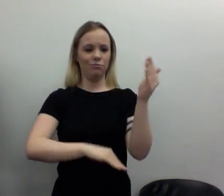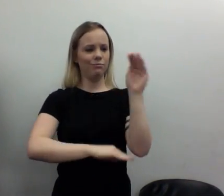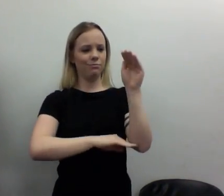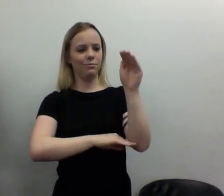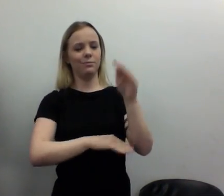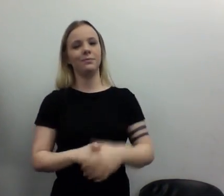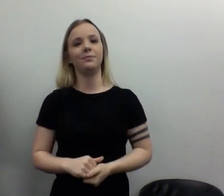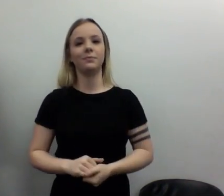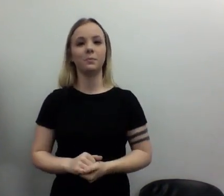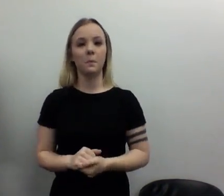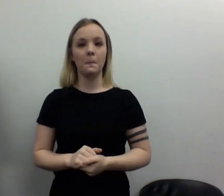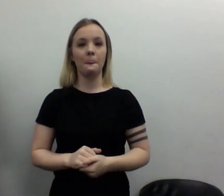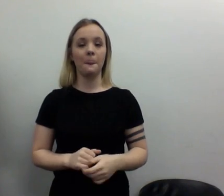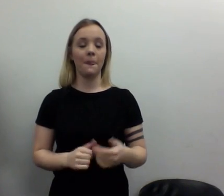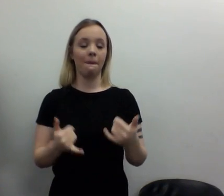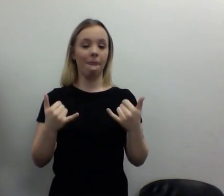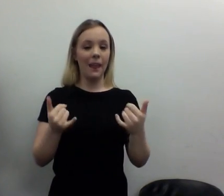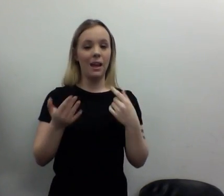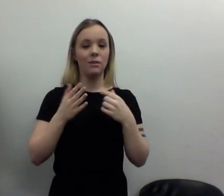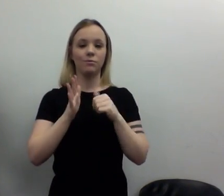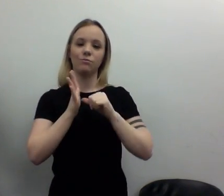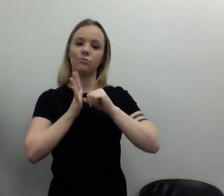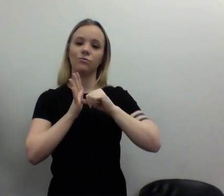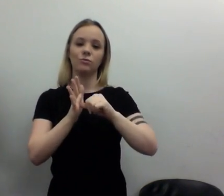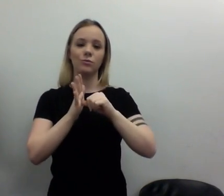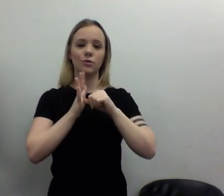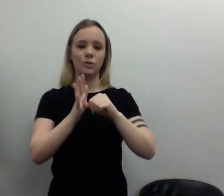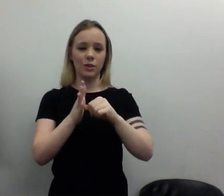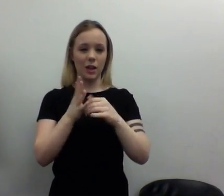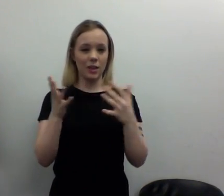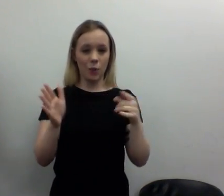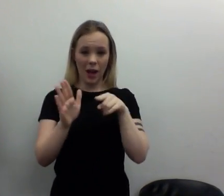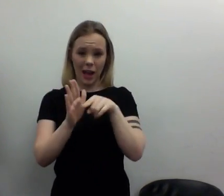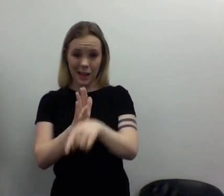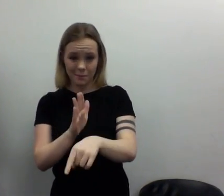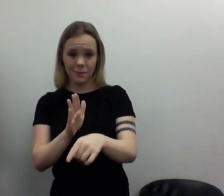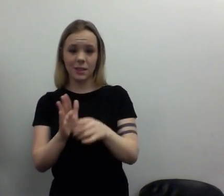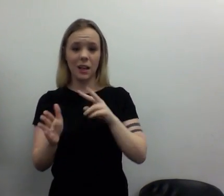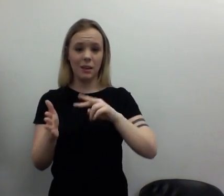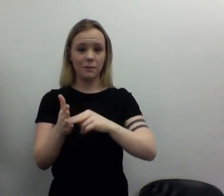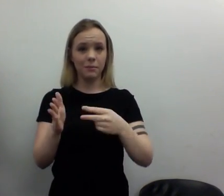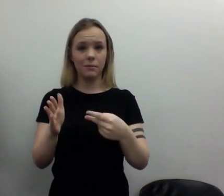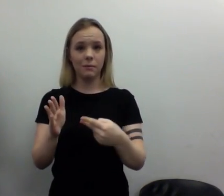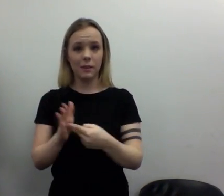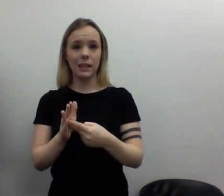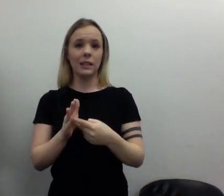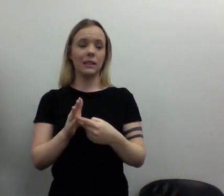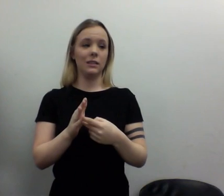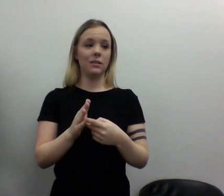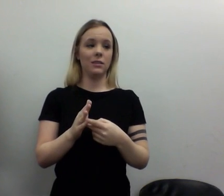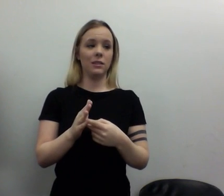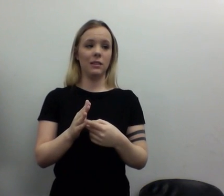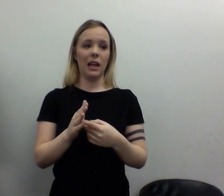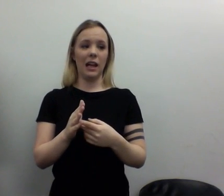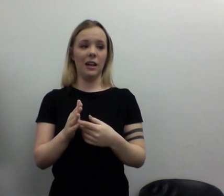is, and I will try to explain the increase in homicide since 1968, pointing out that it has not been spread evenly